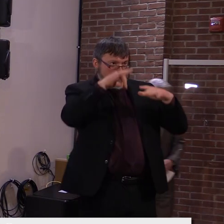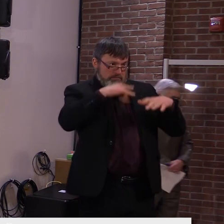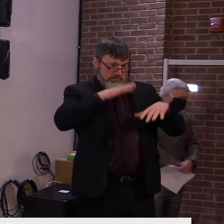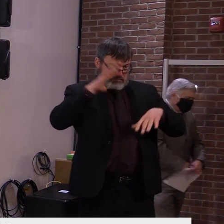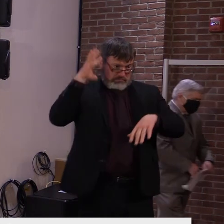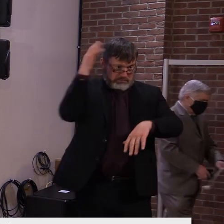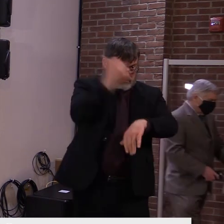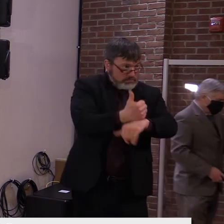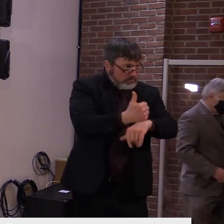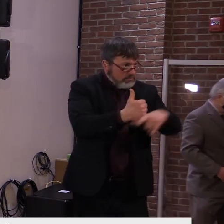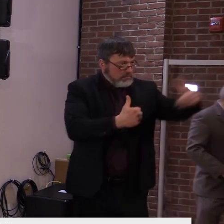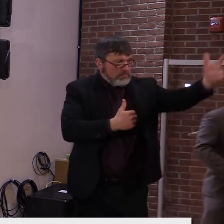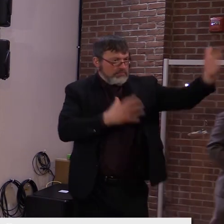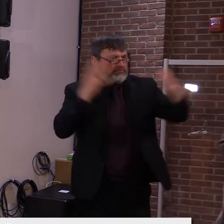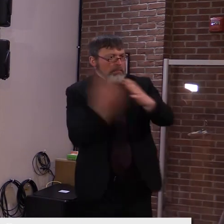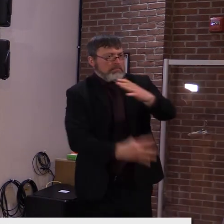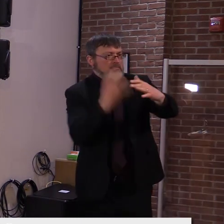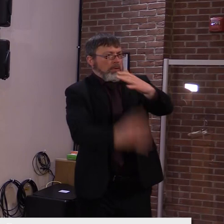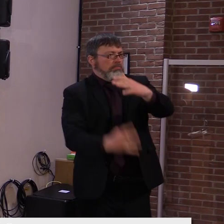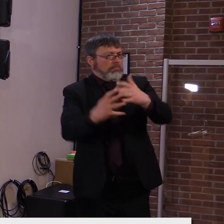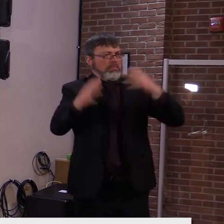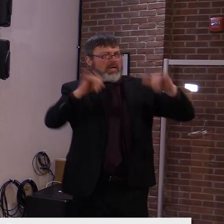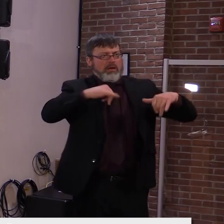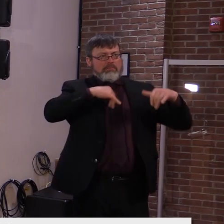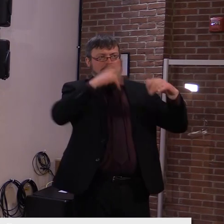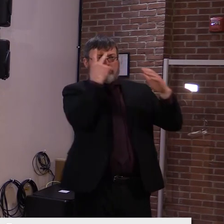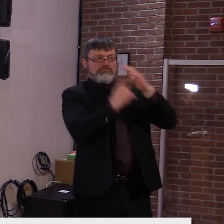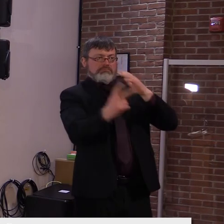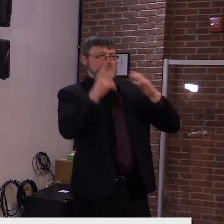today. Thank you.